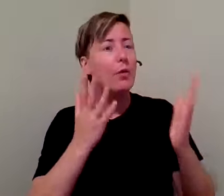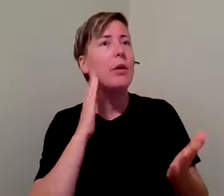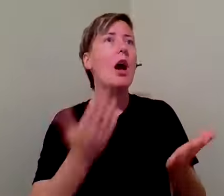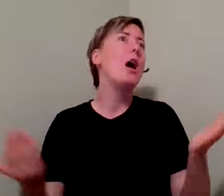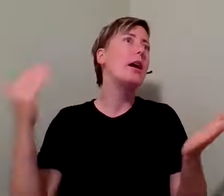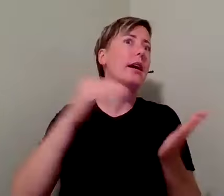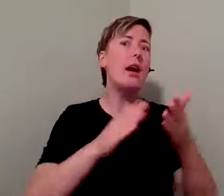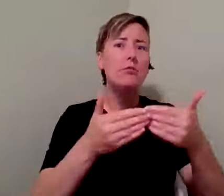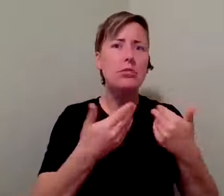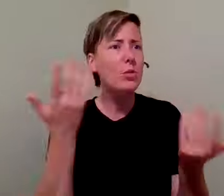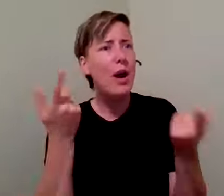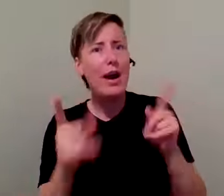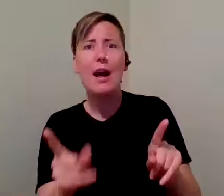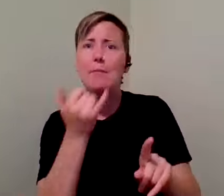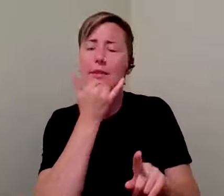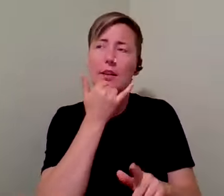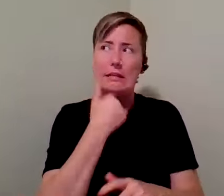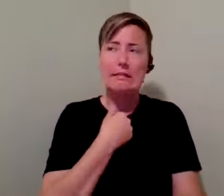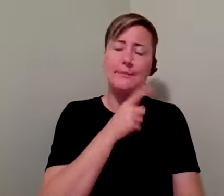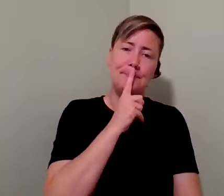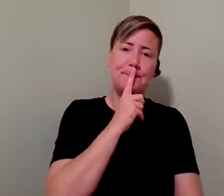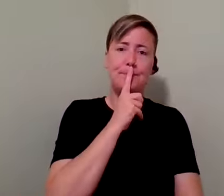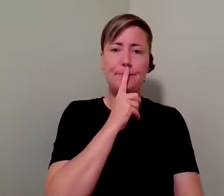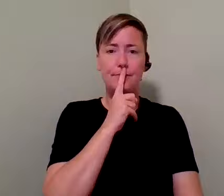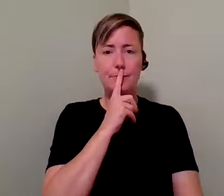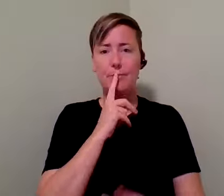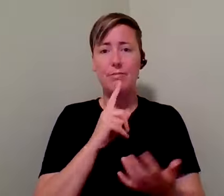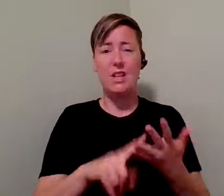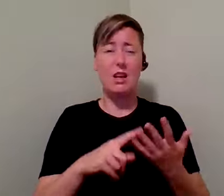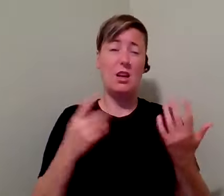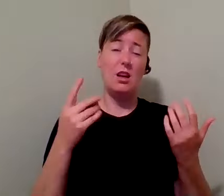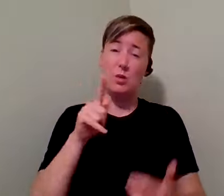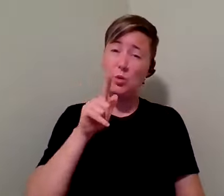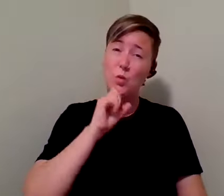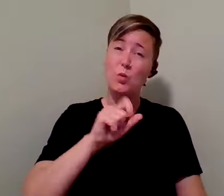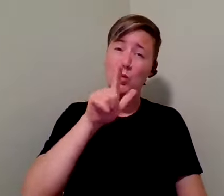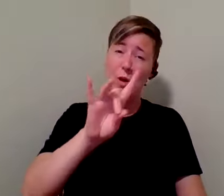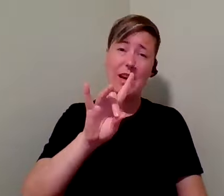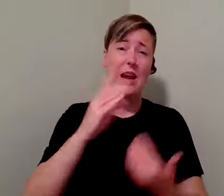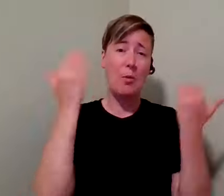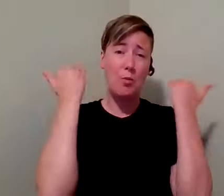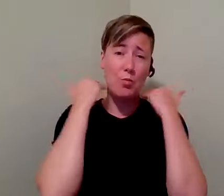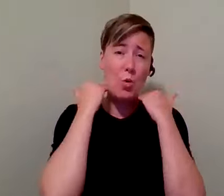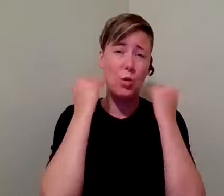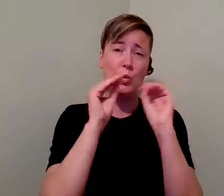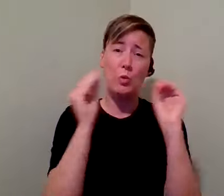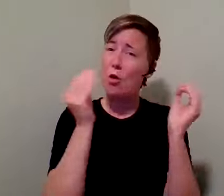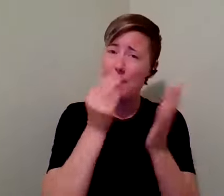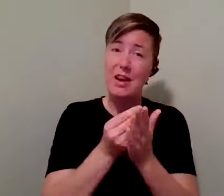prey to misery and depression. Sure, 28, broke, unemployed, single, living on a grandmother's couch, no money. Yes, I was miserable and